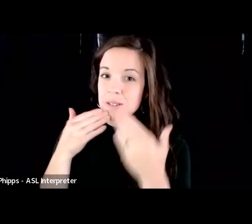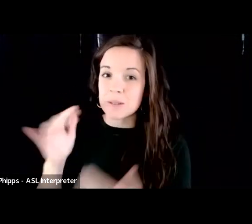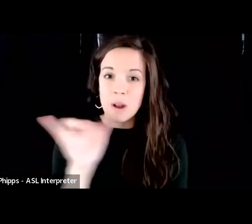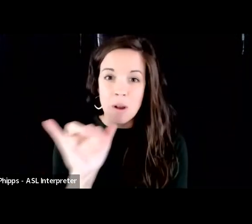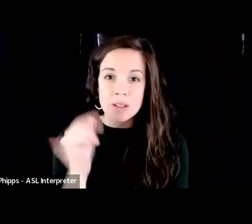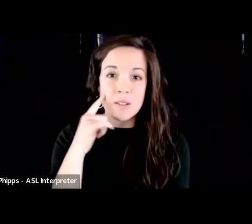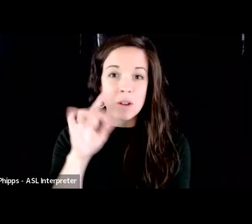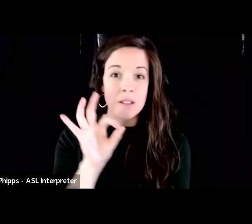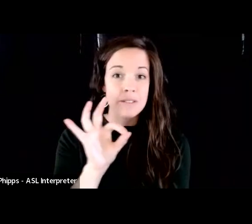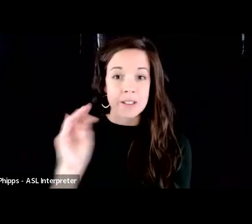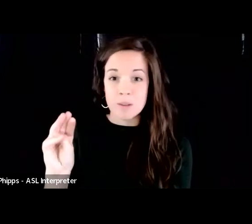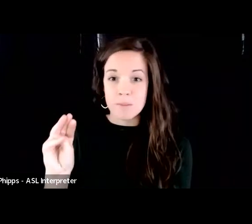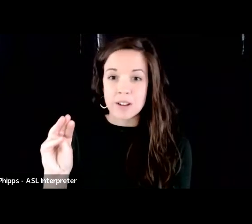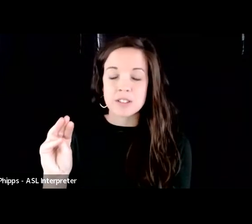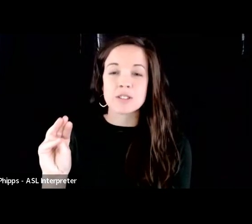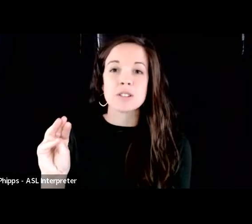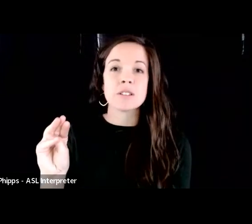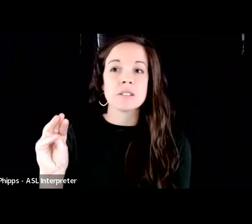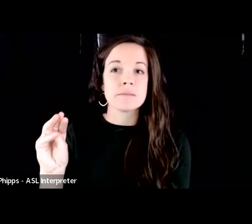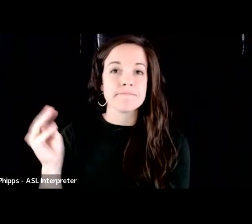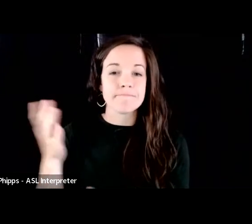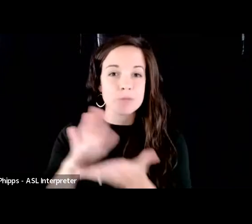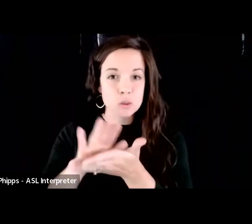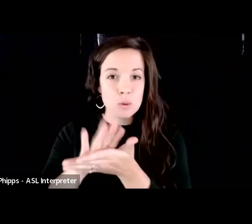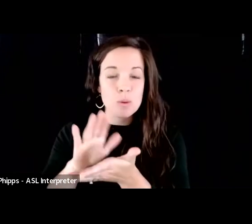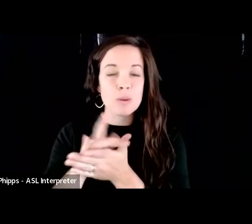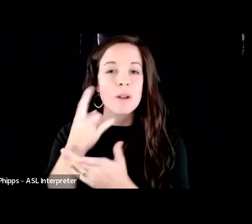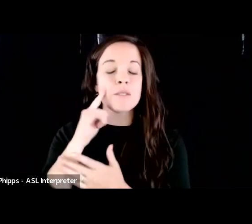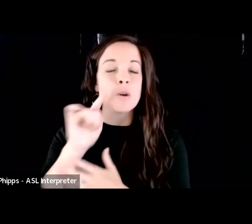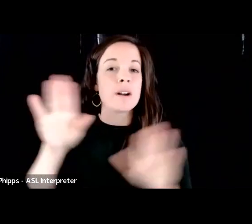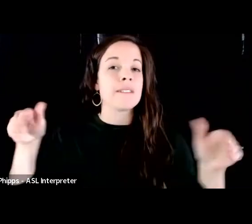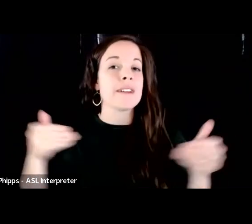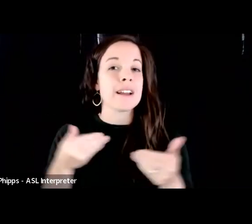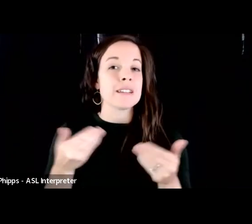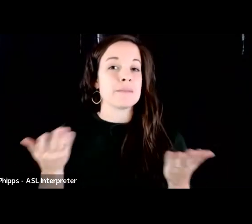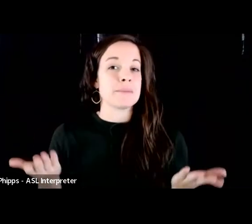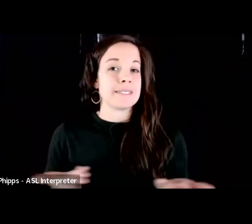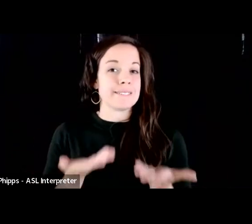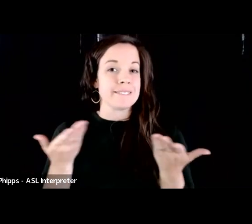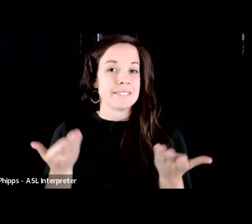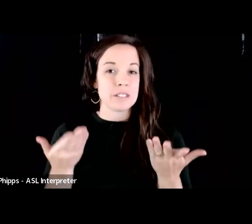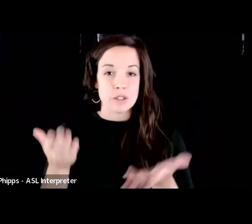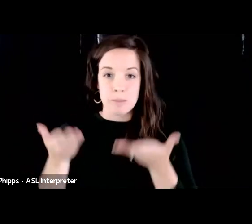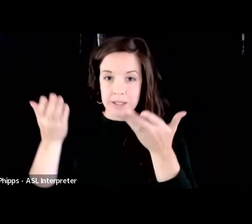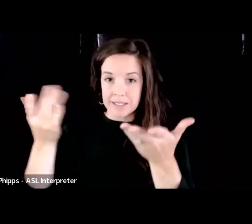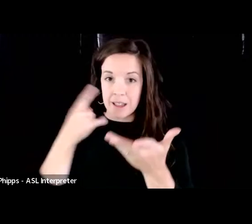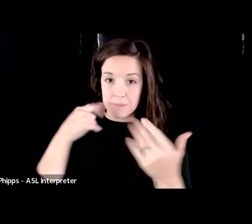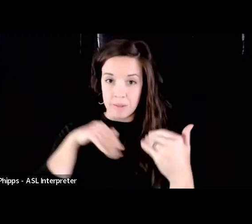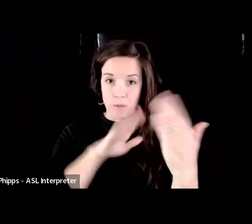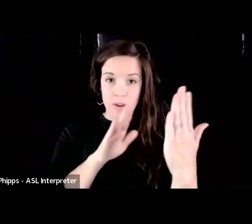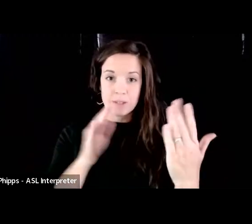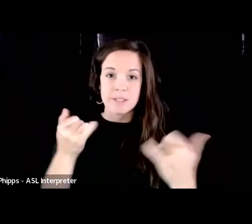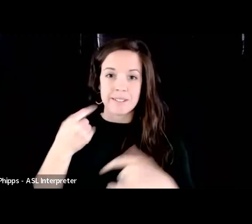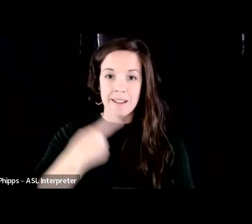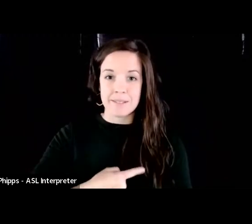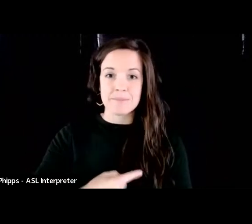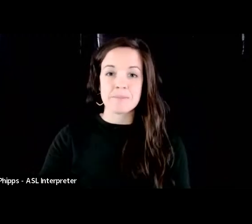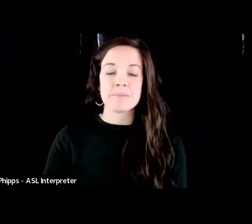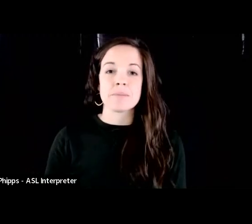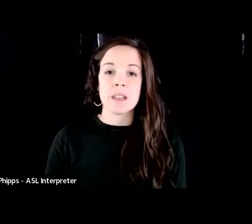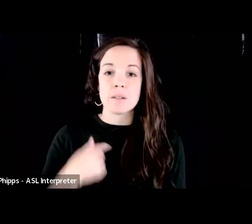Franklin and Marshall School for inviting me to present before you today. I'm